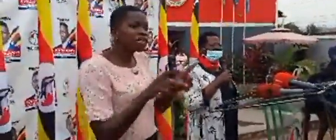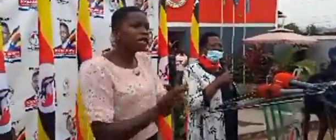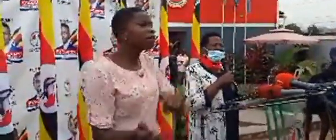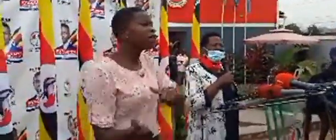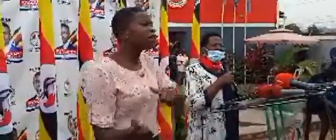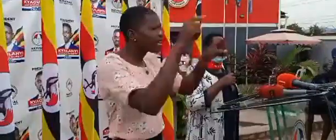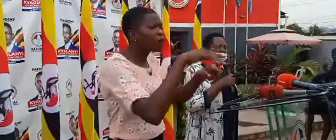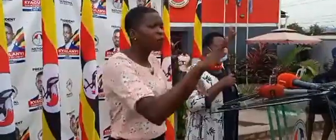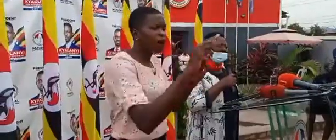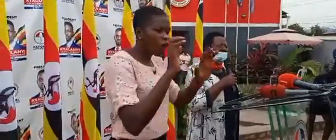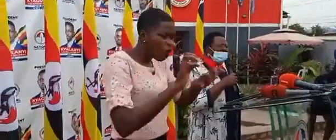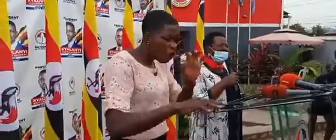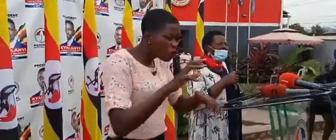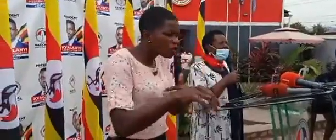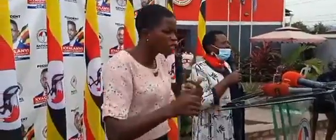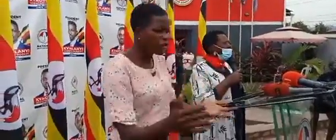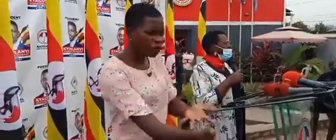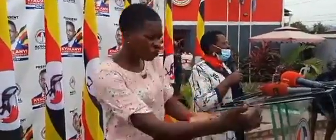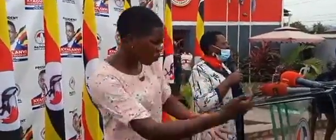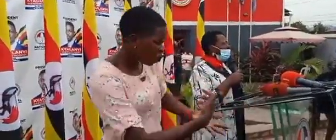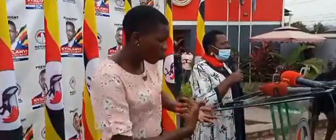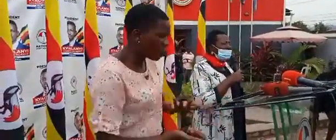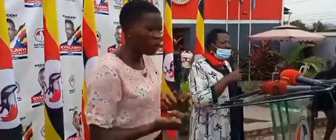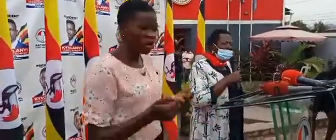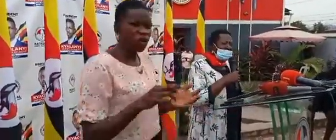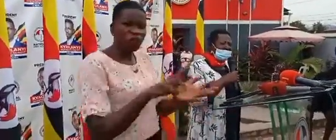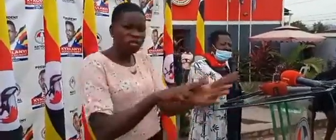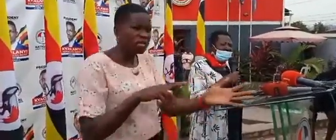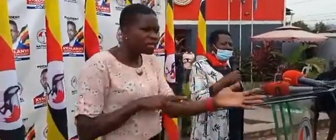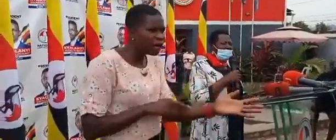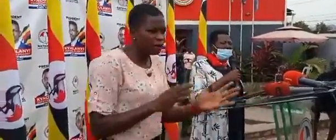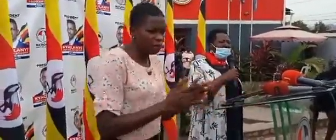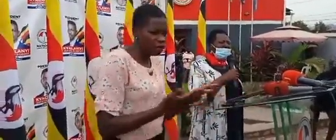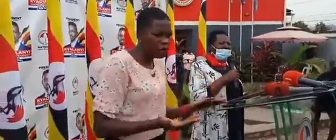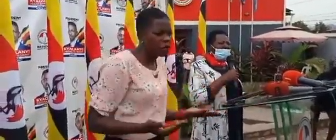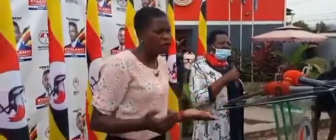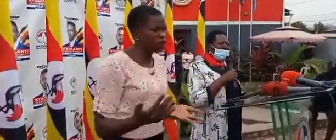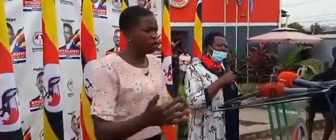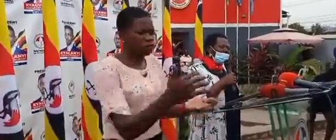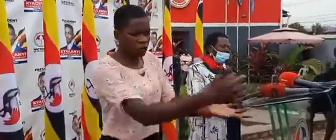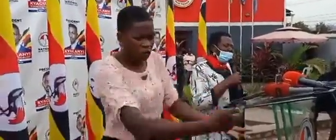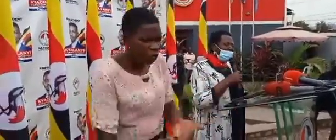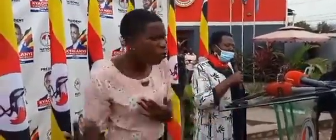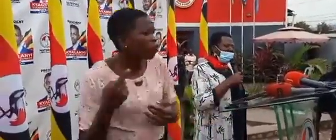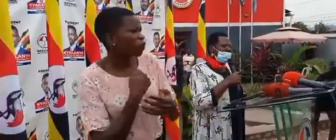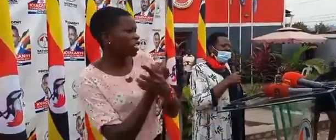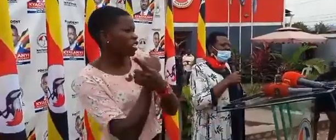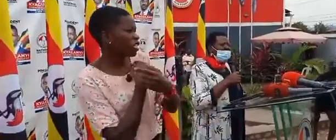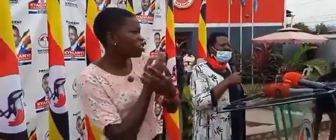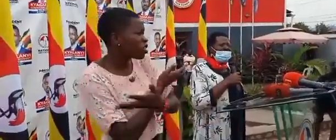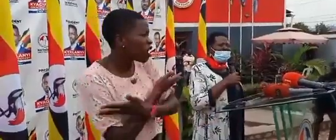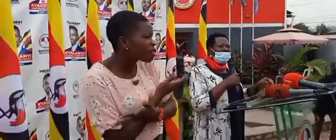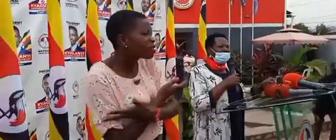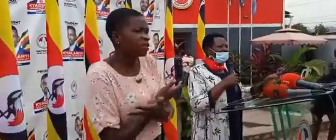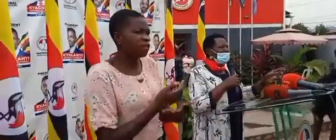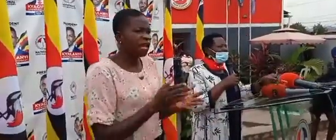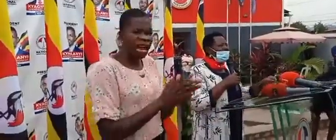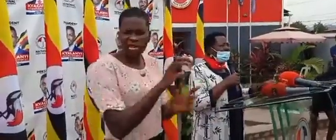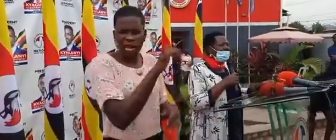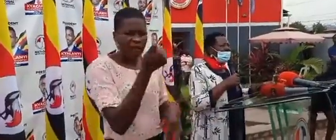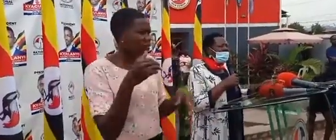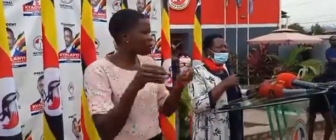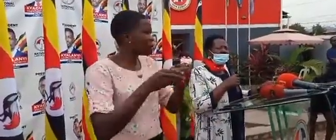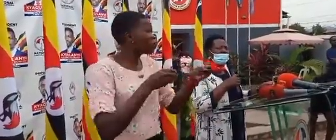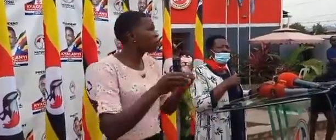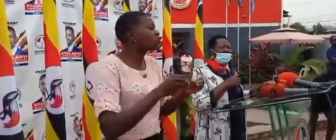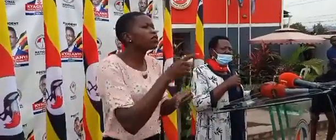They raided his office and took our registers and took our t-shirts and all those other materials which we